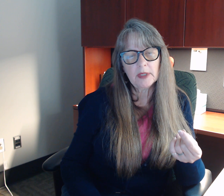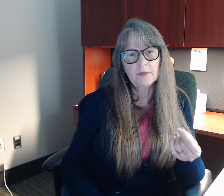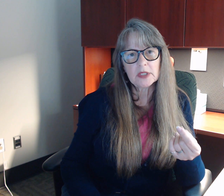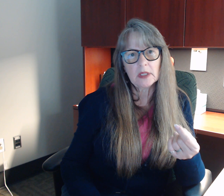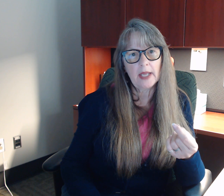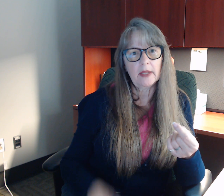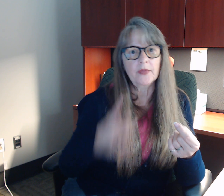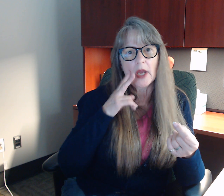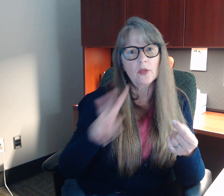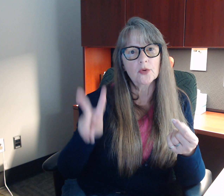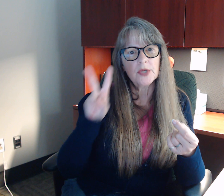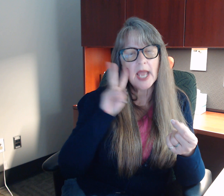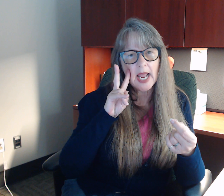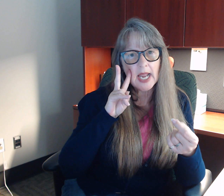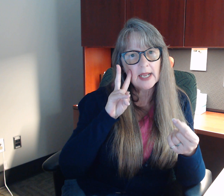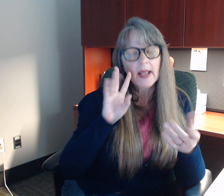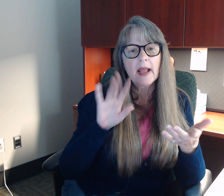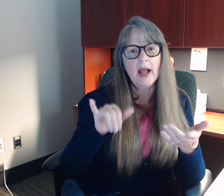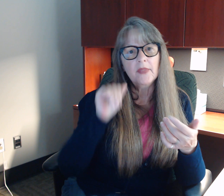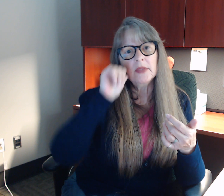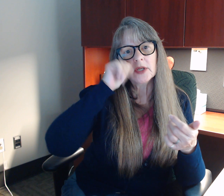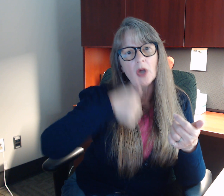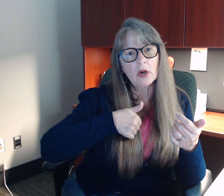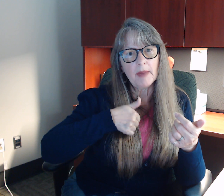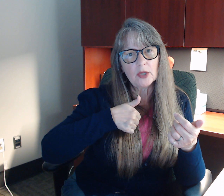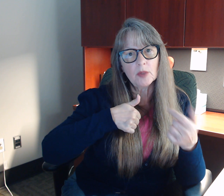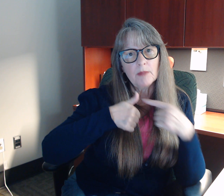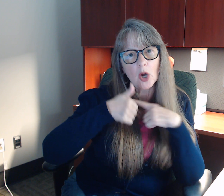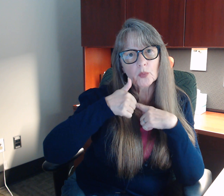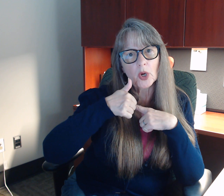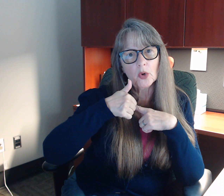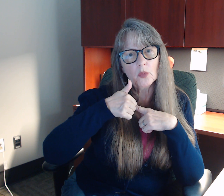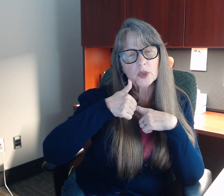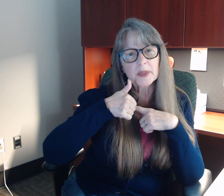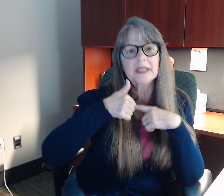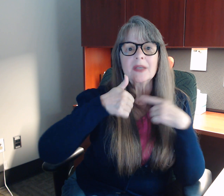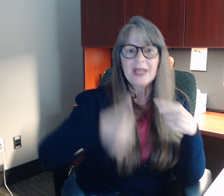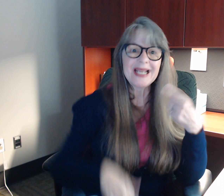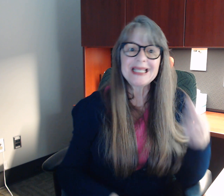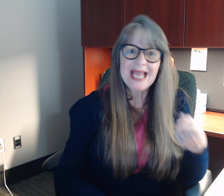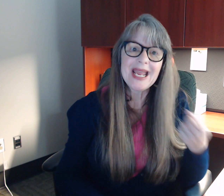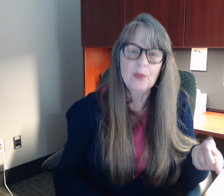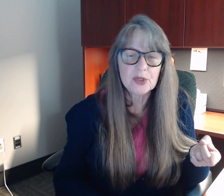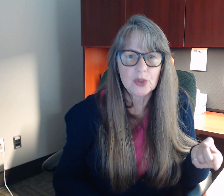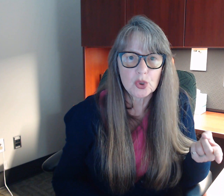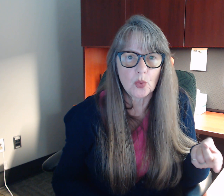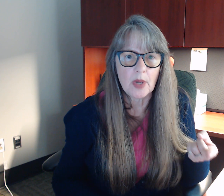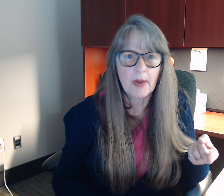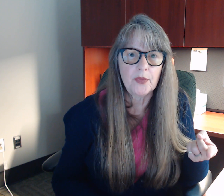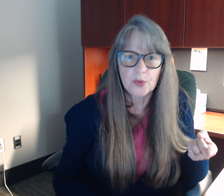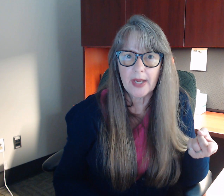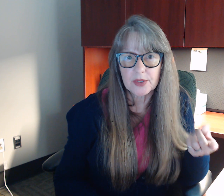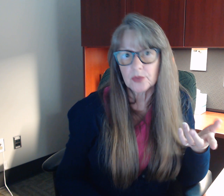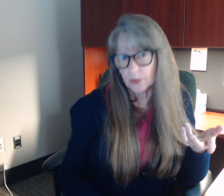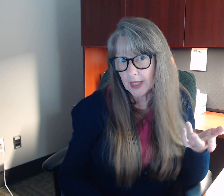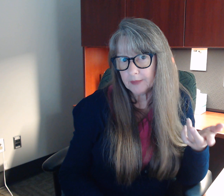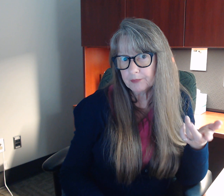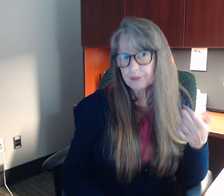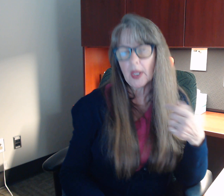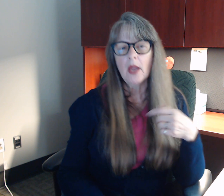it's like the other day, and then they talk about tomorrow, which means, so the next day I went to the store and I bought the dress, right?